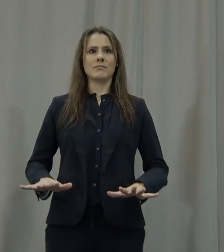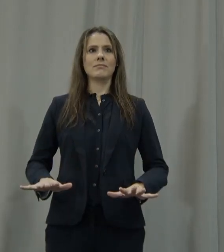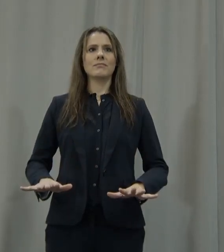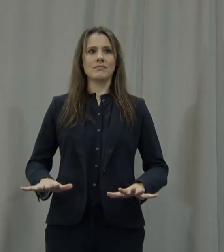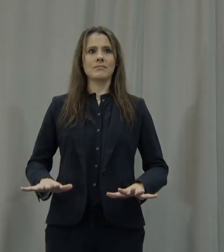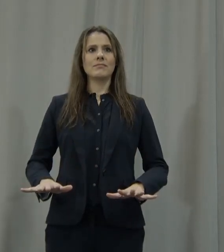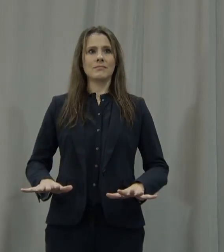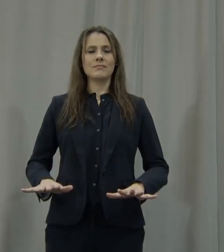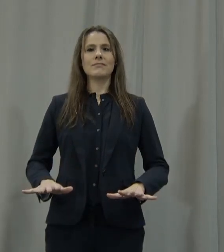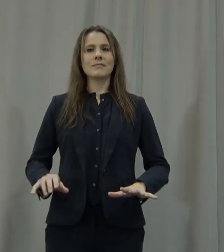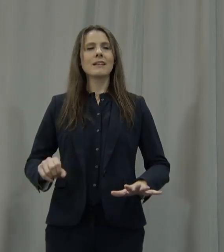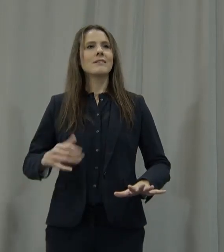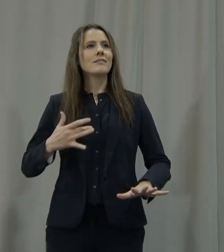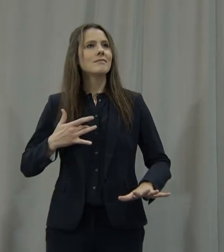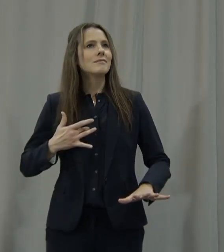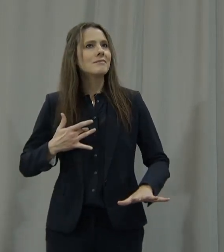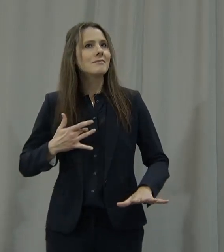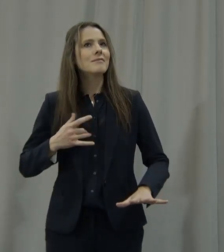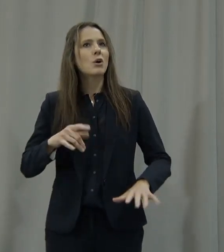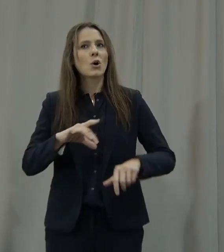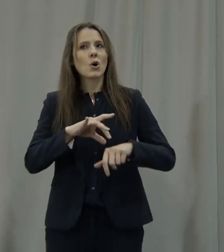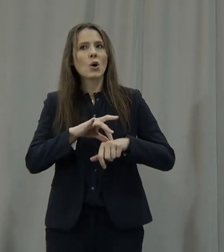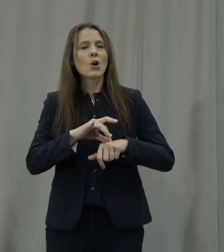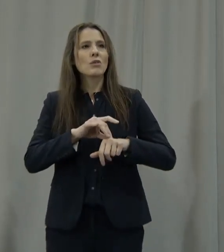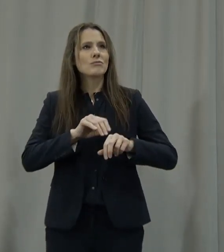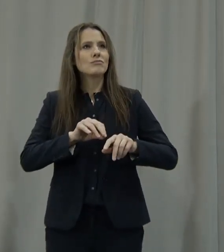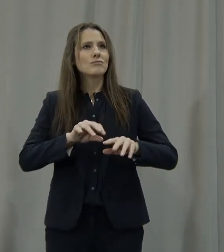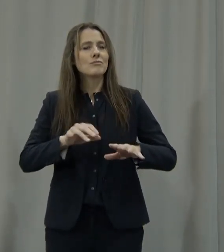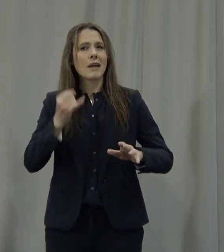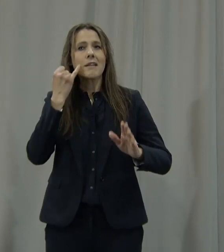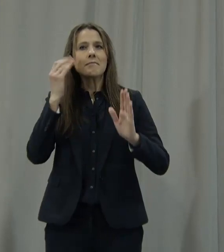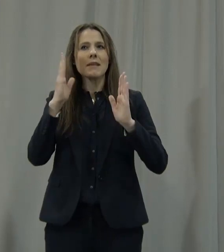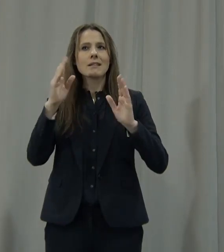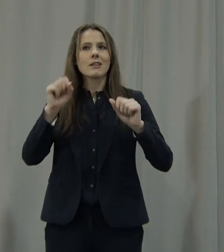You can hear the earth sing if you listen.